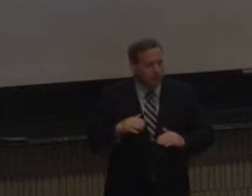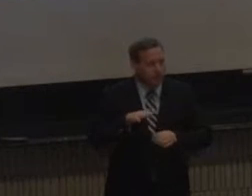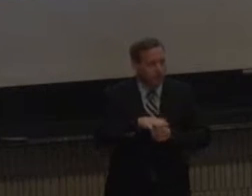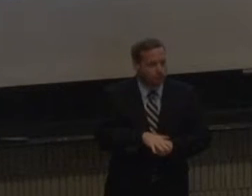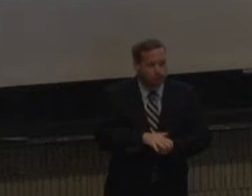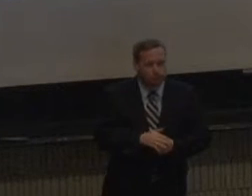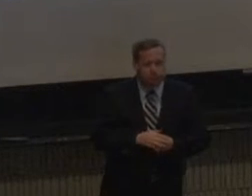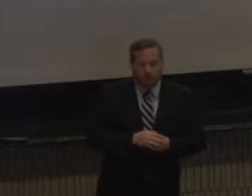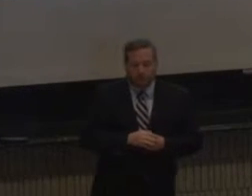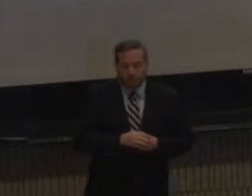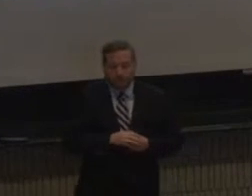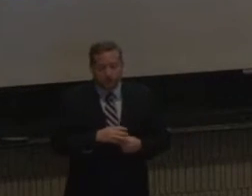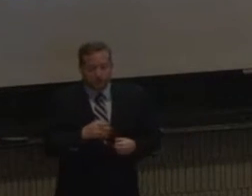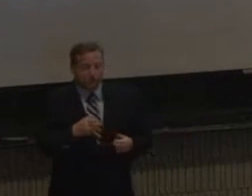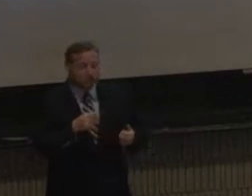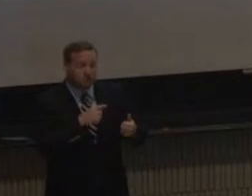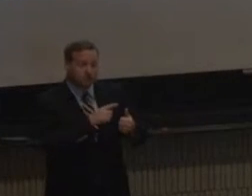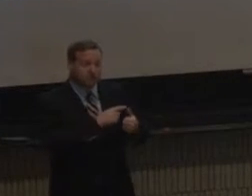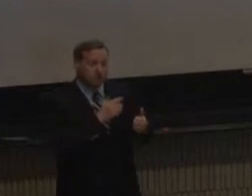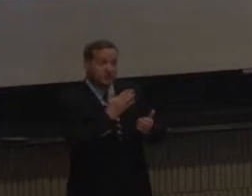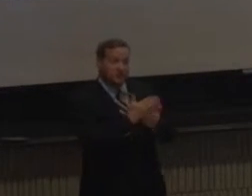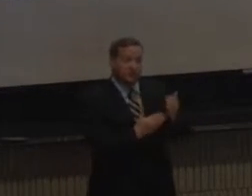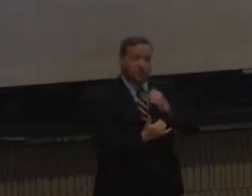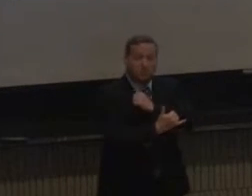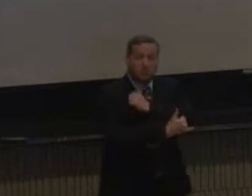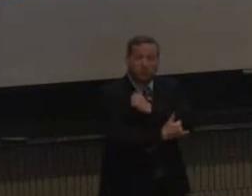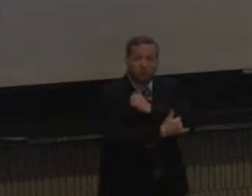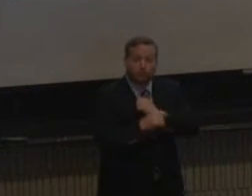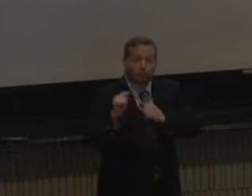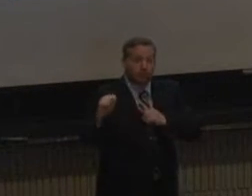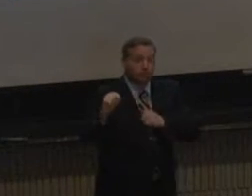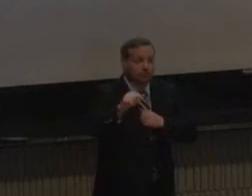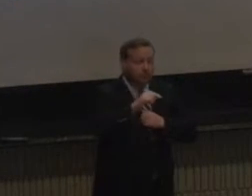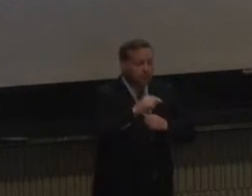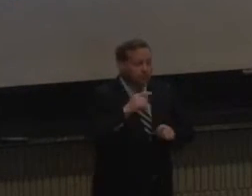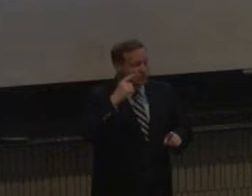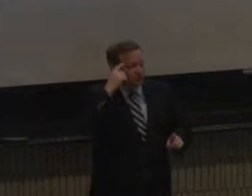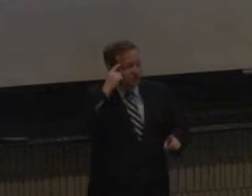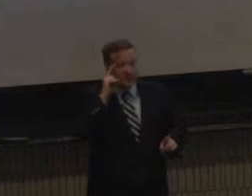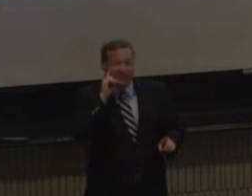It has many layers of impact on people's lives. Oppression